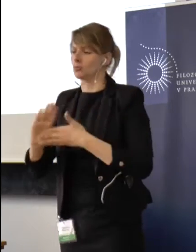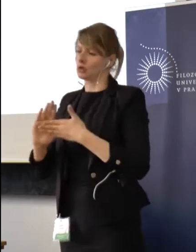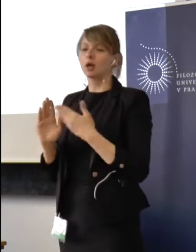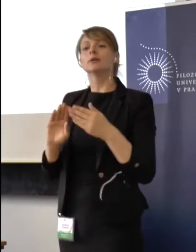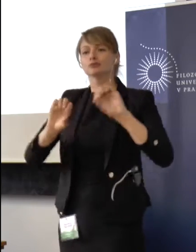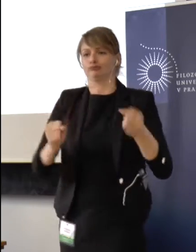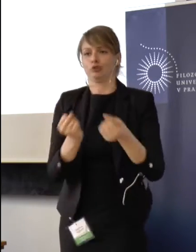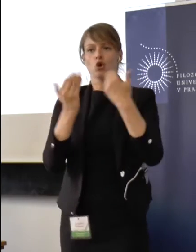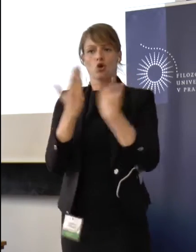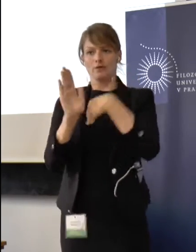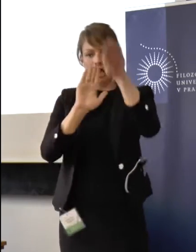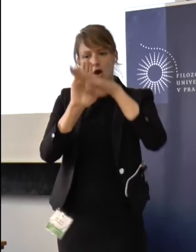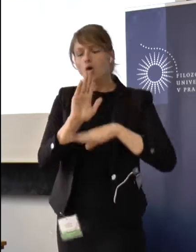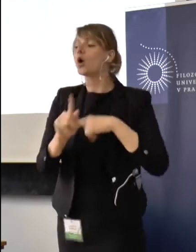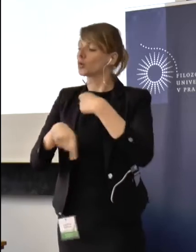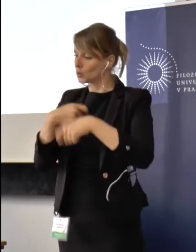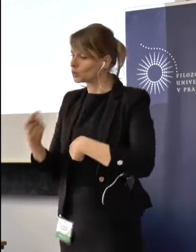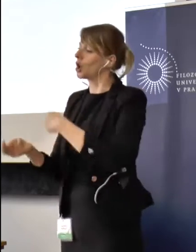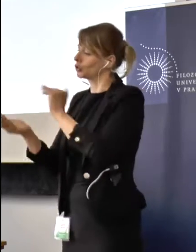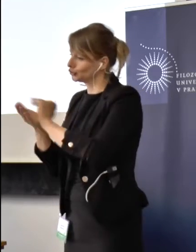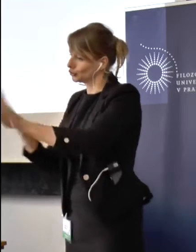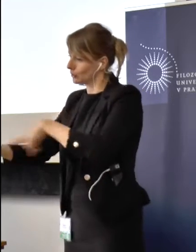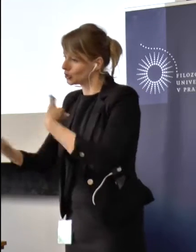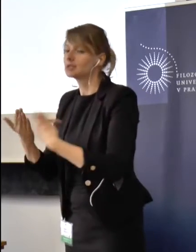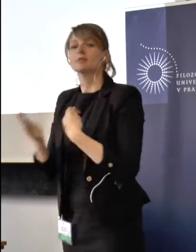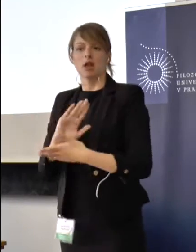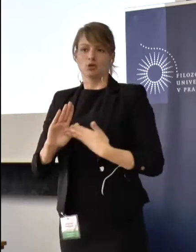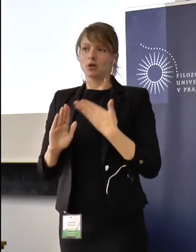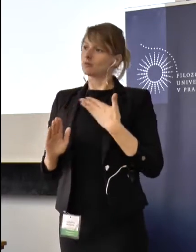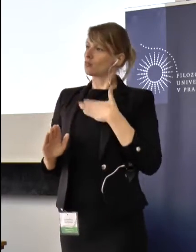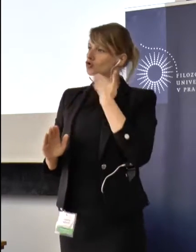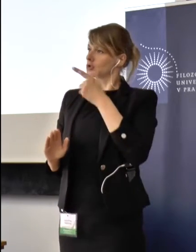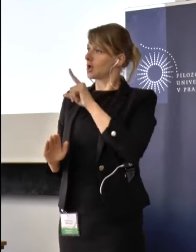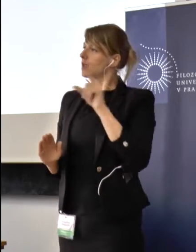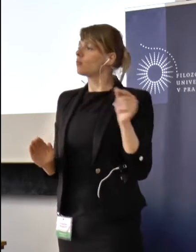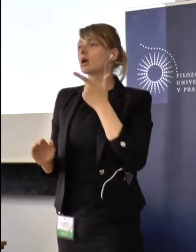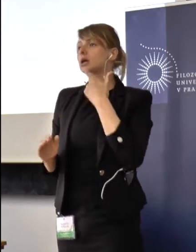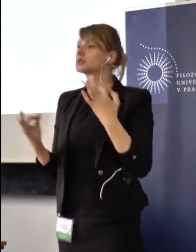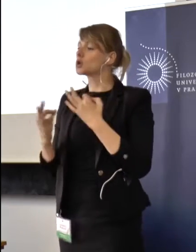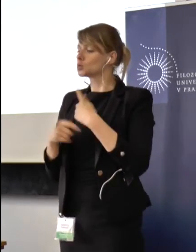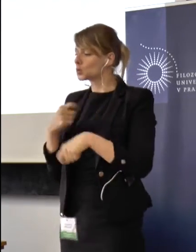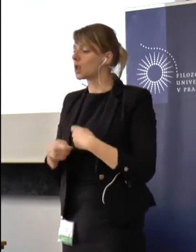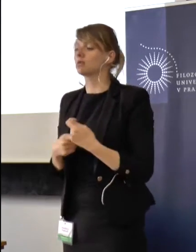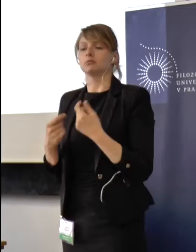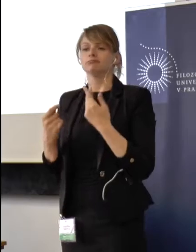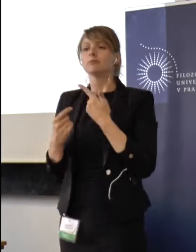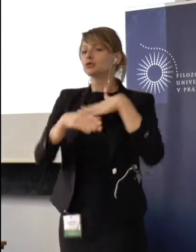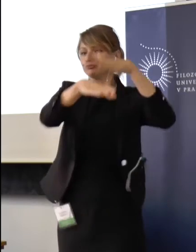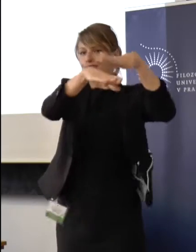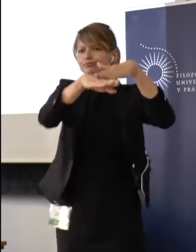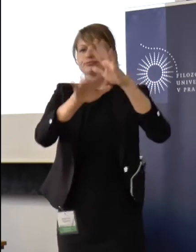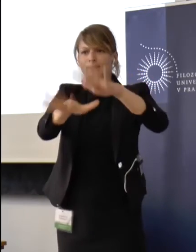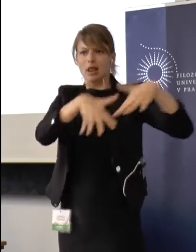You can write a letter to Brussels in your language, if this is an official language, and you get an answer in your